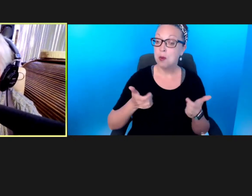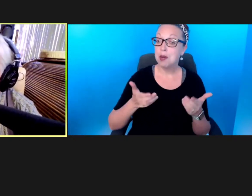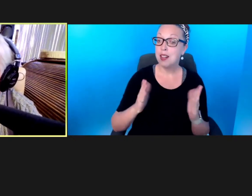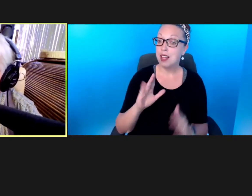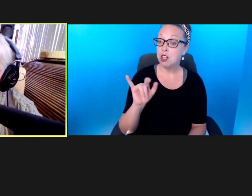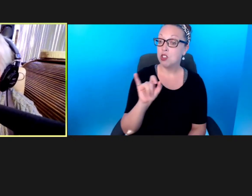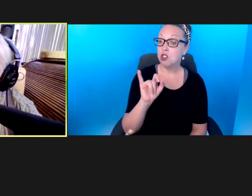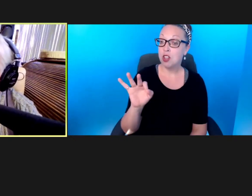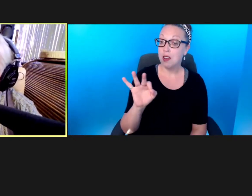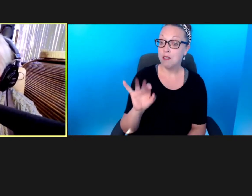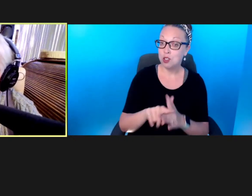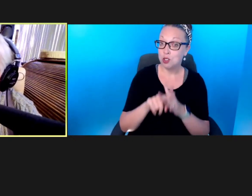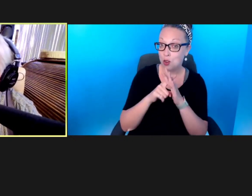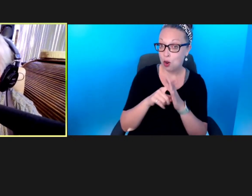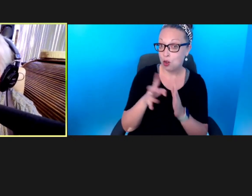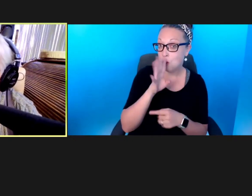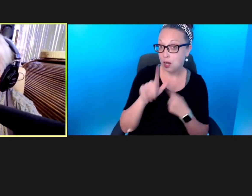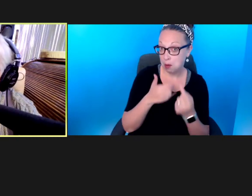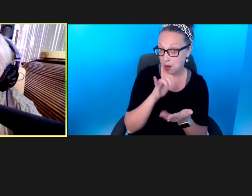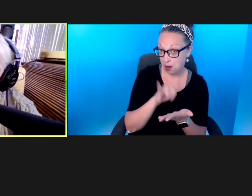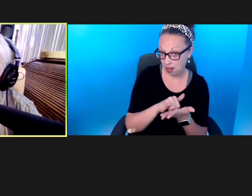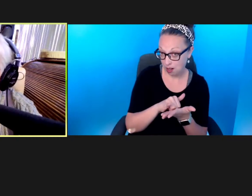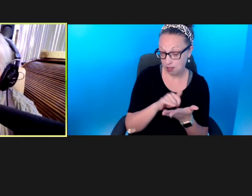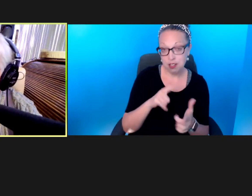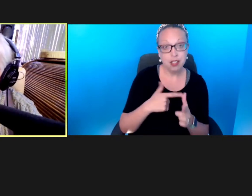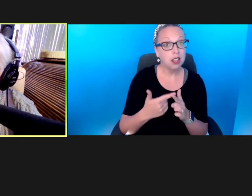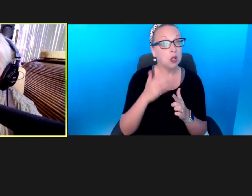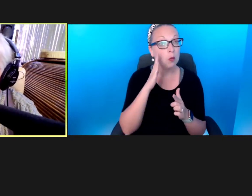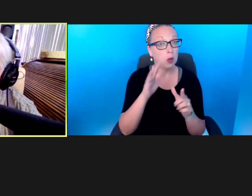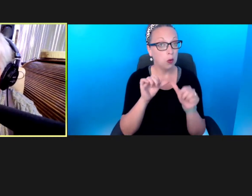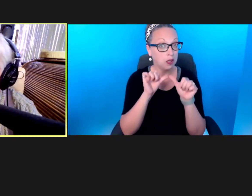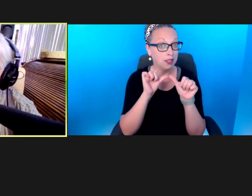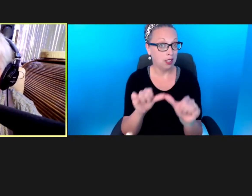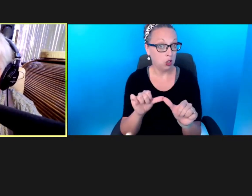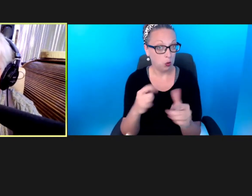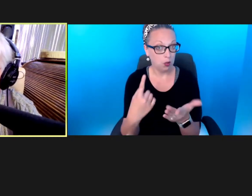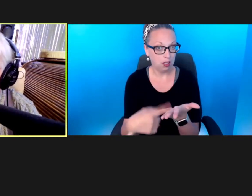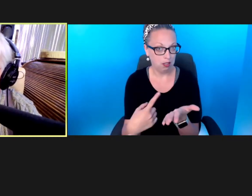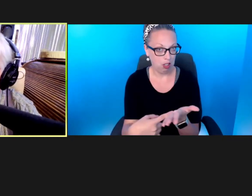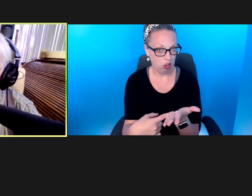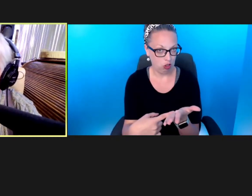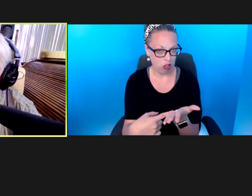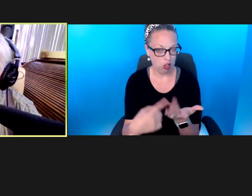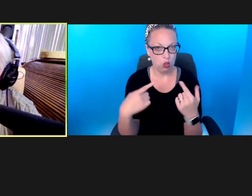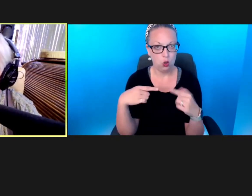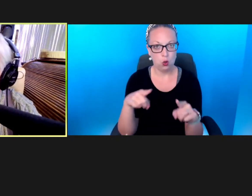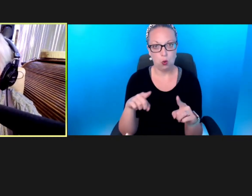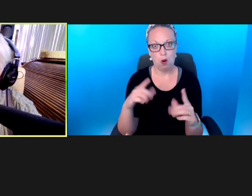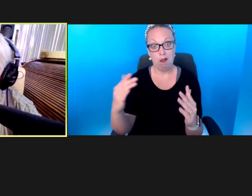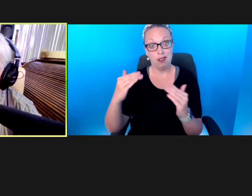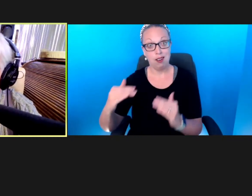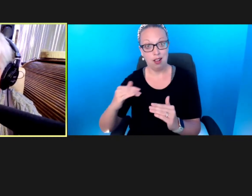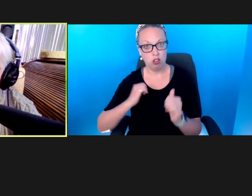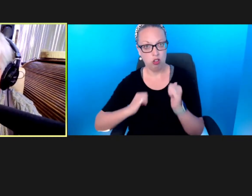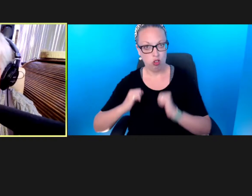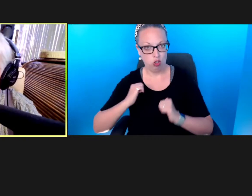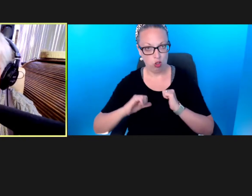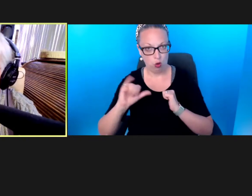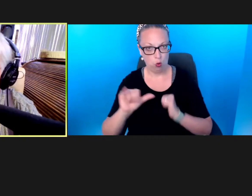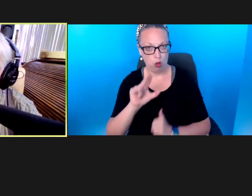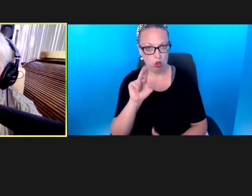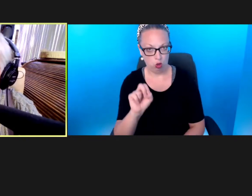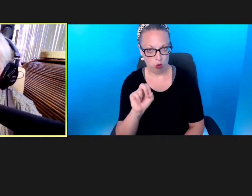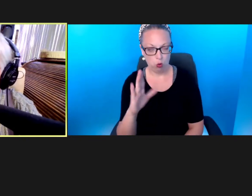And actually, we're going to continue the discussion into our next show, where we have a special